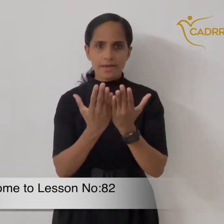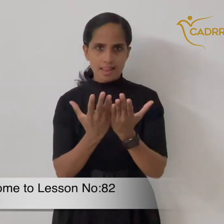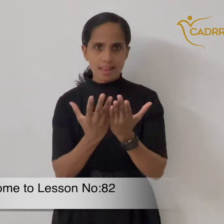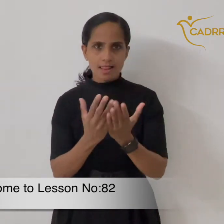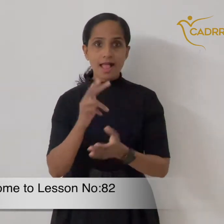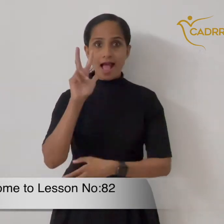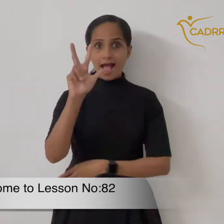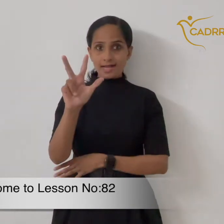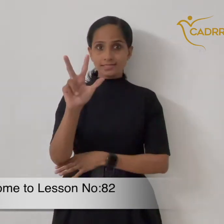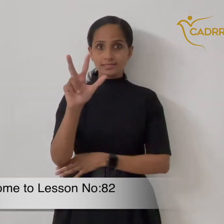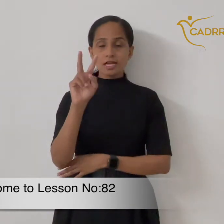82.